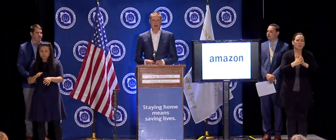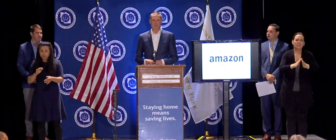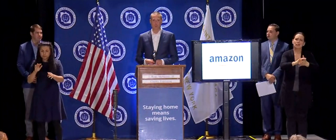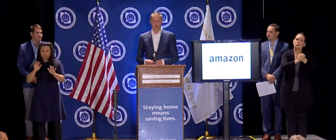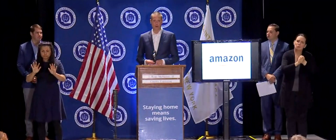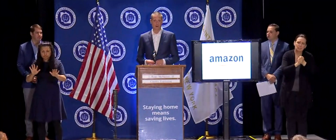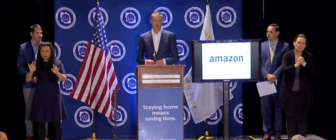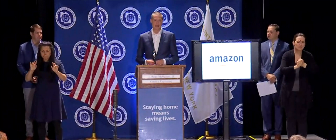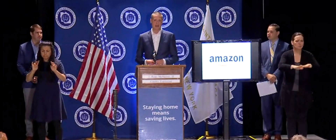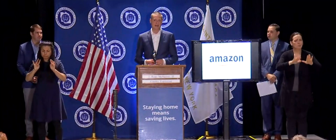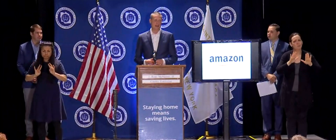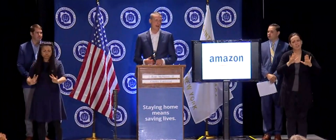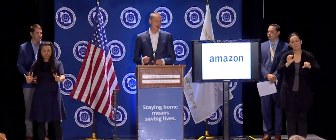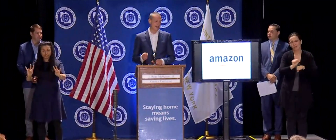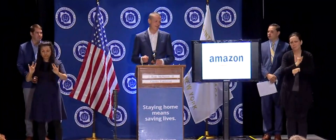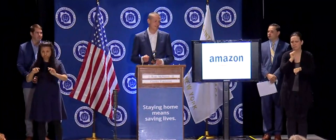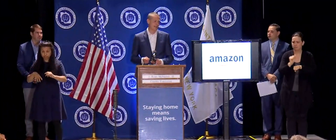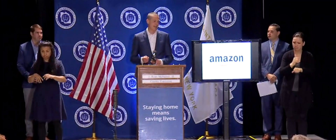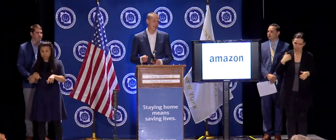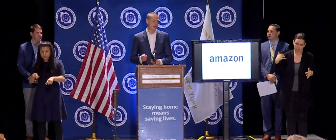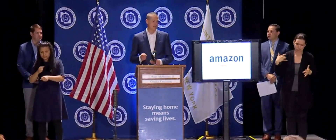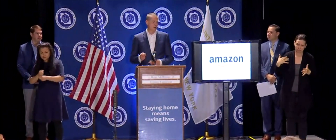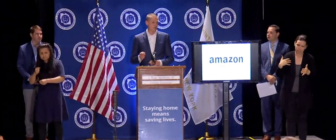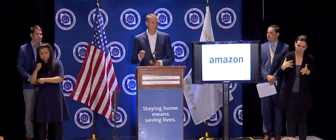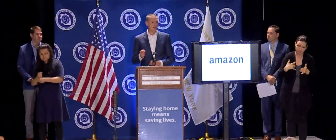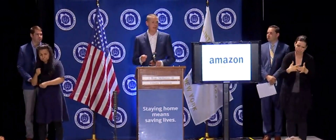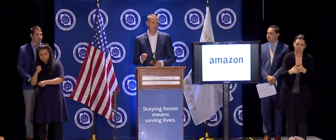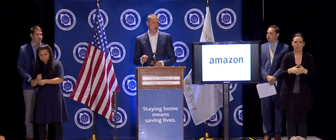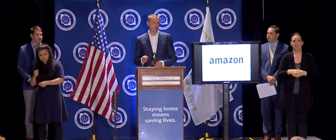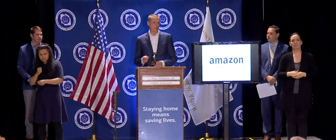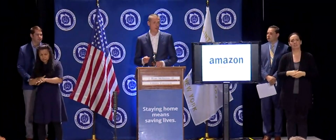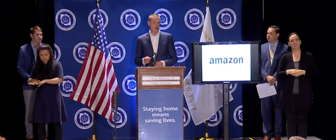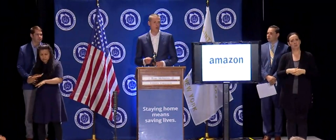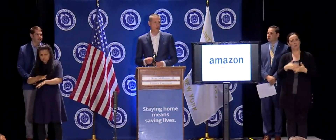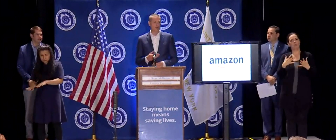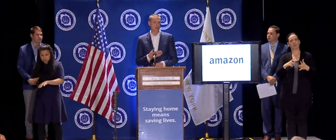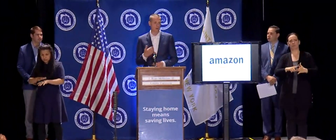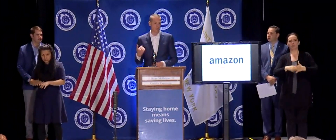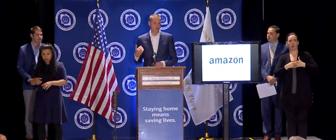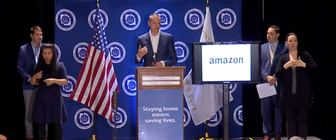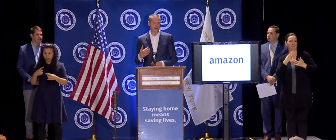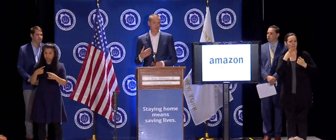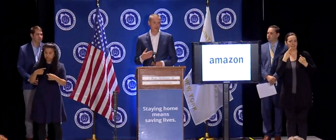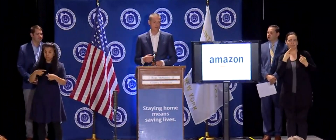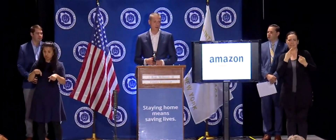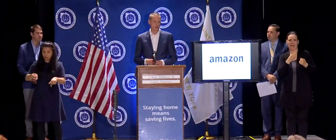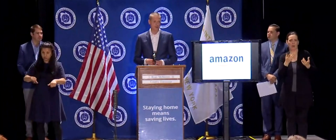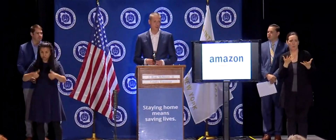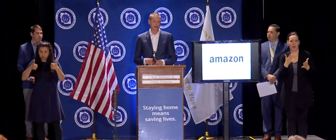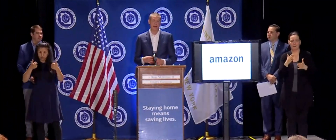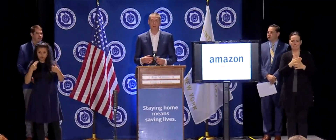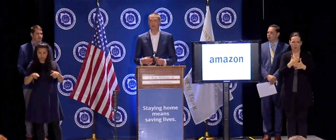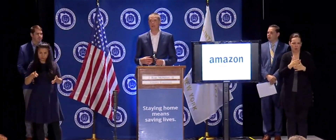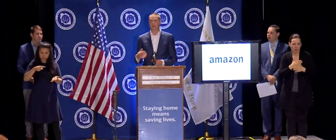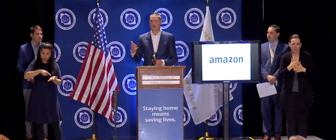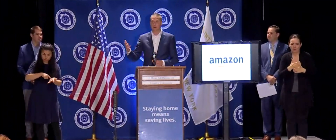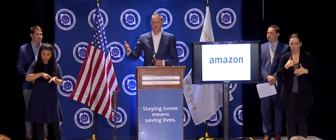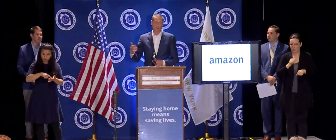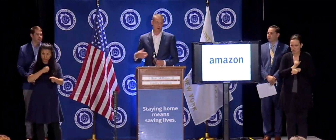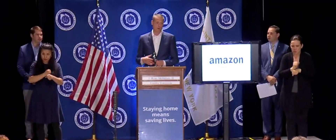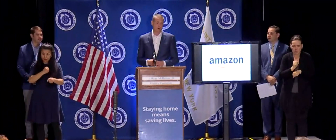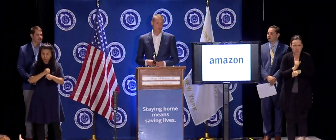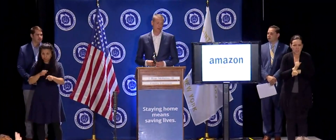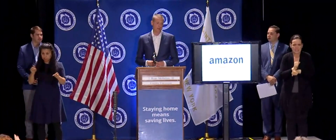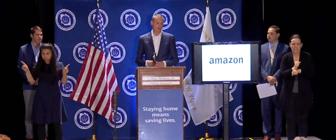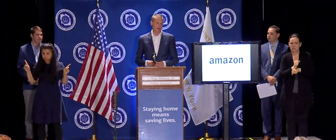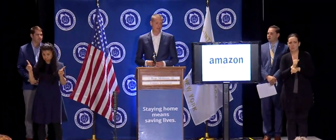This has been a lot of work, and I have to say, from the get-go, working with the partners, not only up here behind me, but